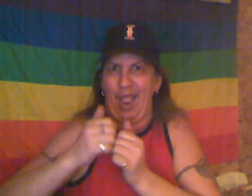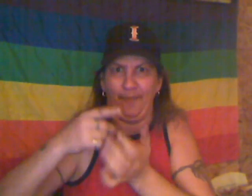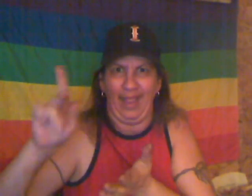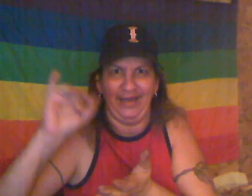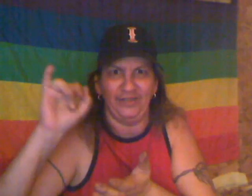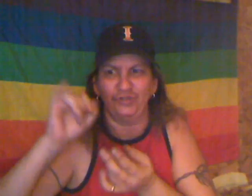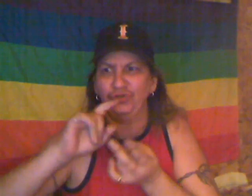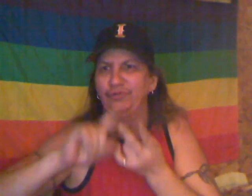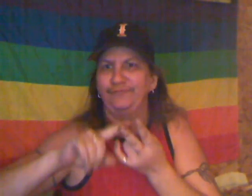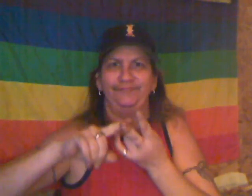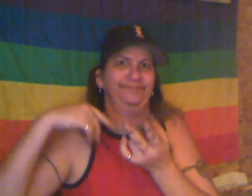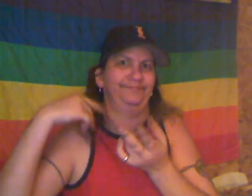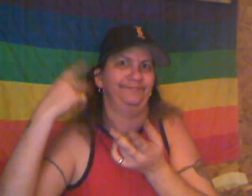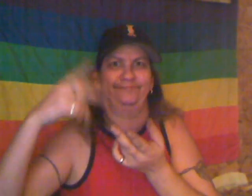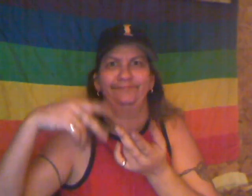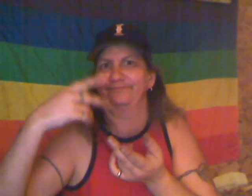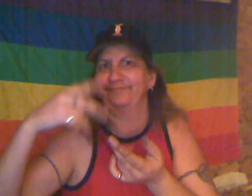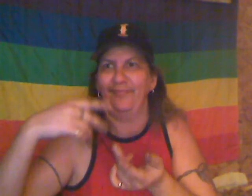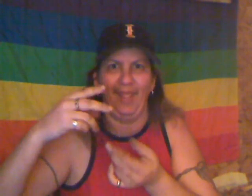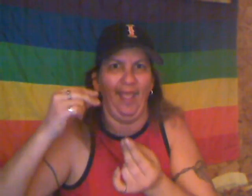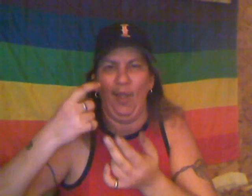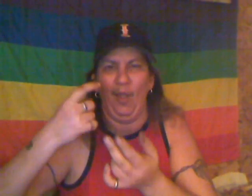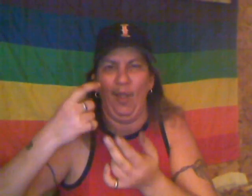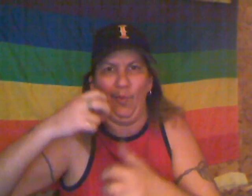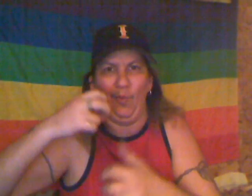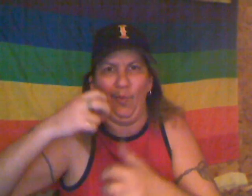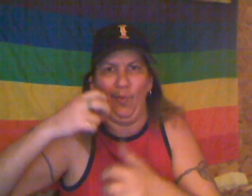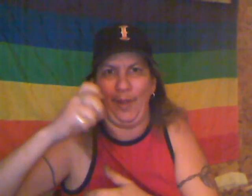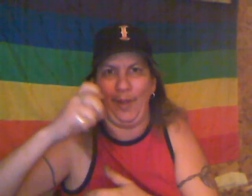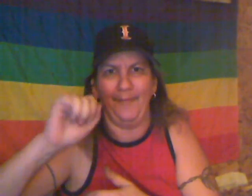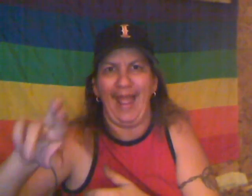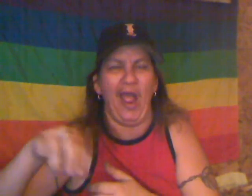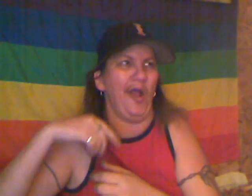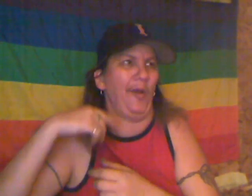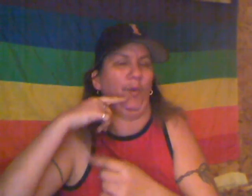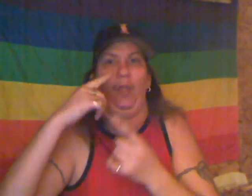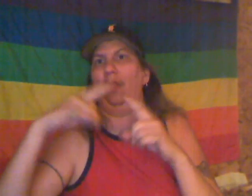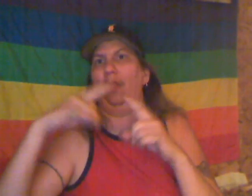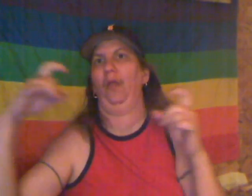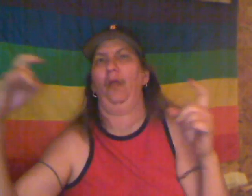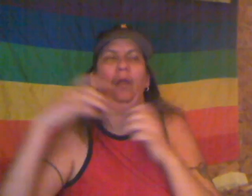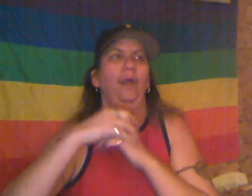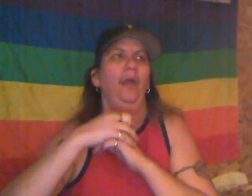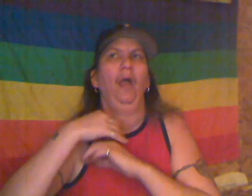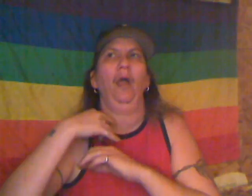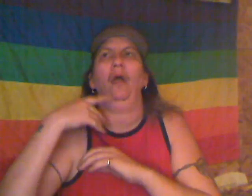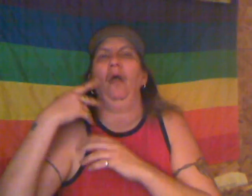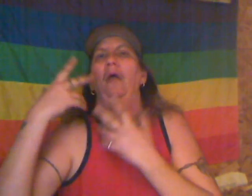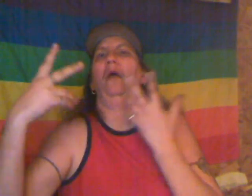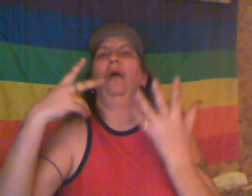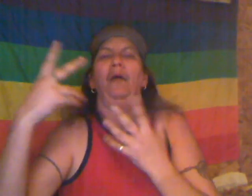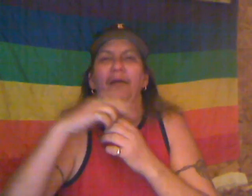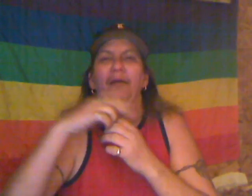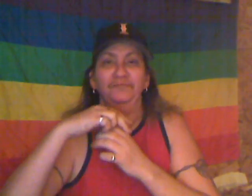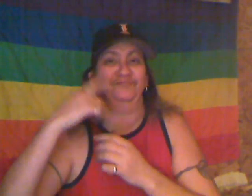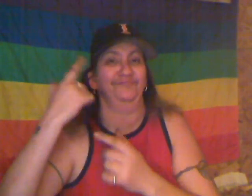explored regions of the Earth's atmosphere. Think of it as the final frontier of the Earth, except in the sky.